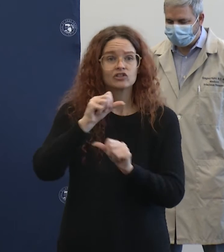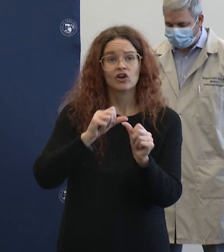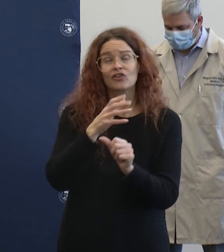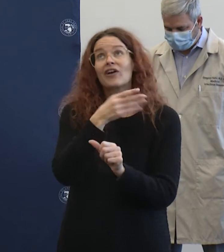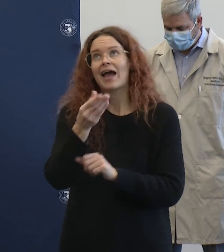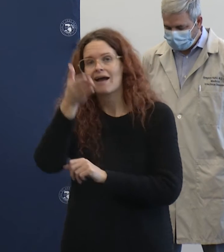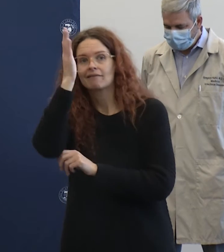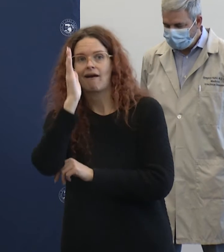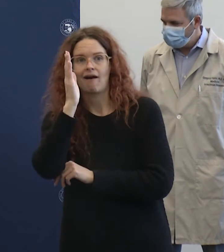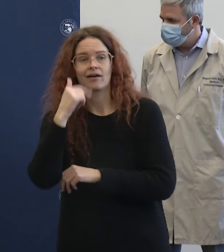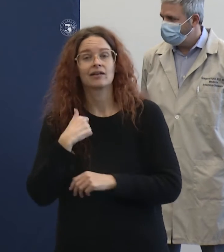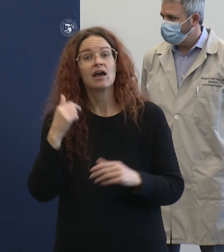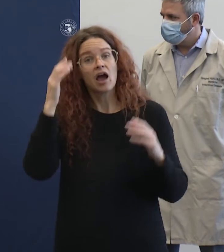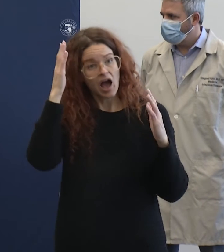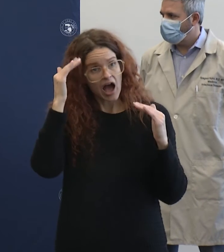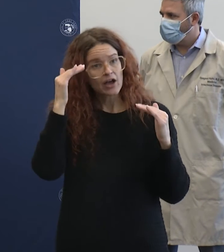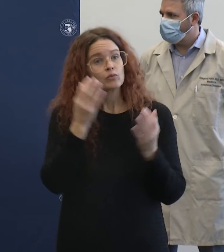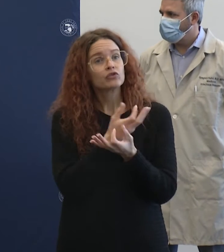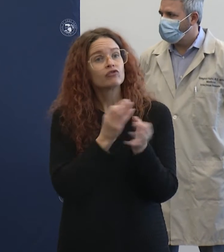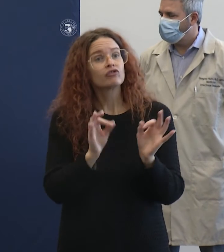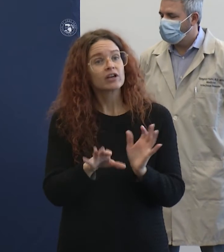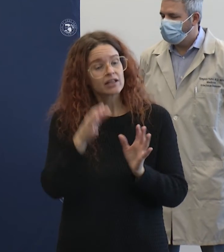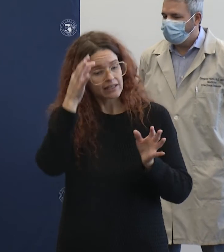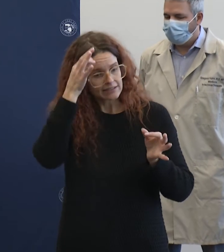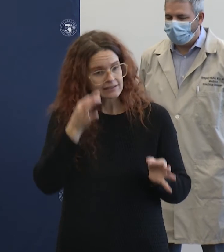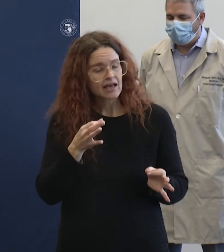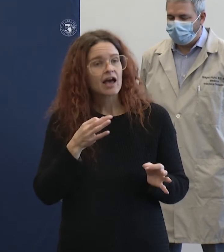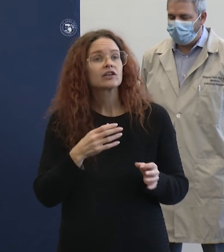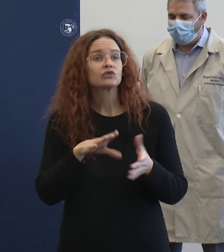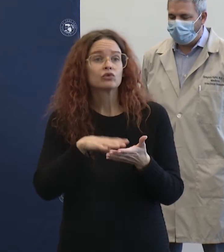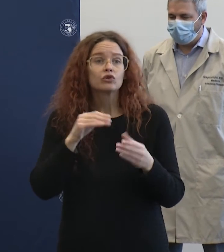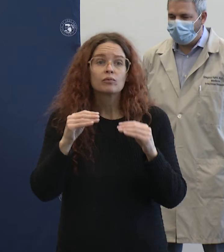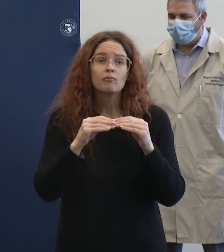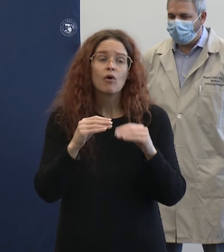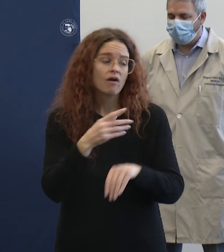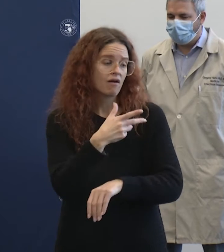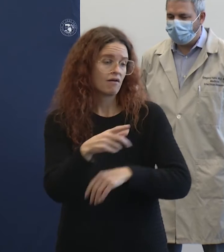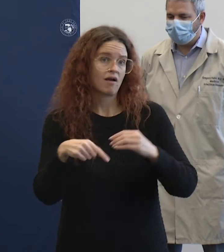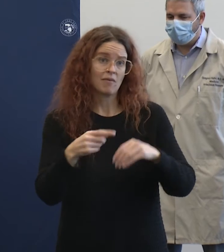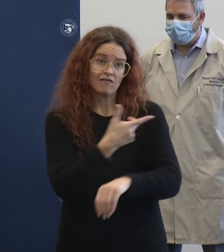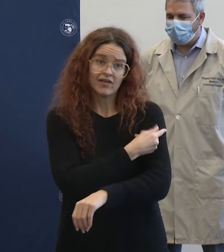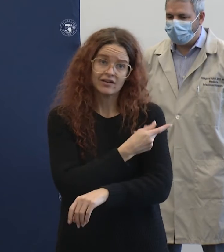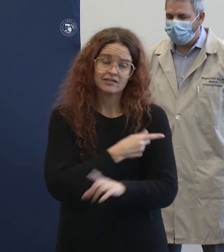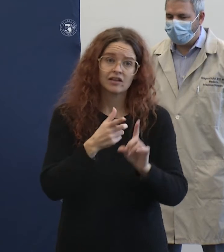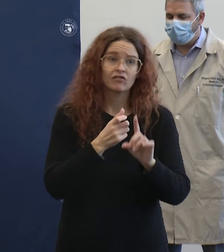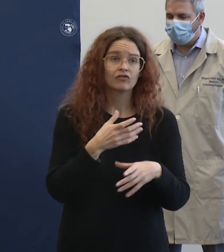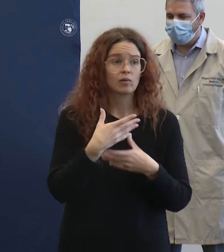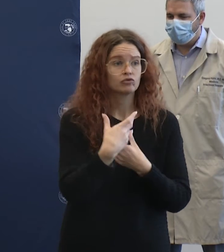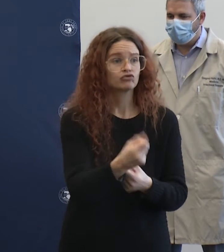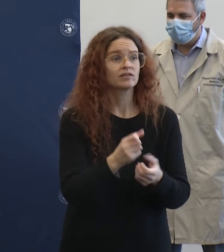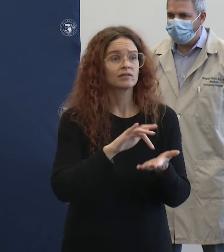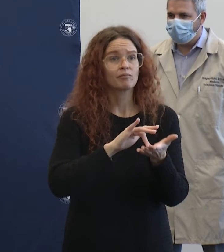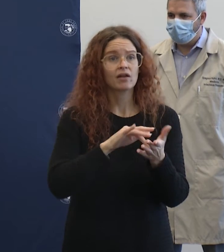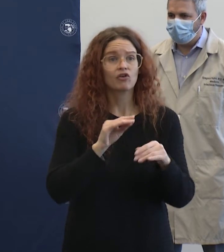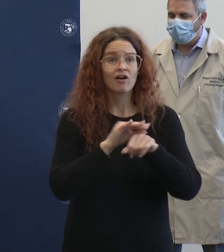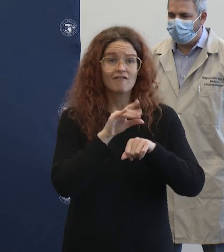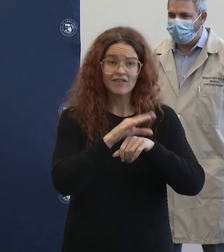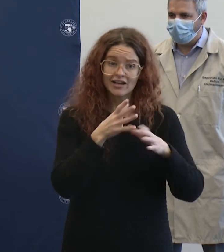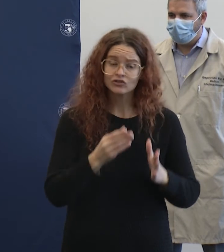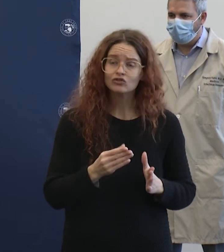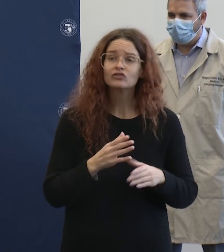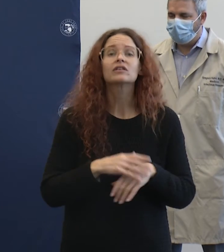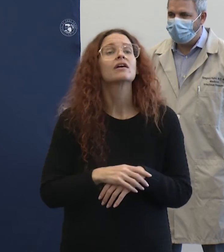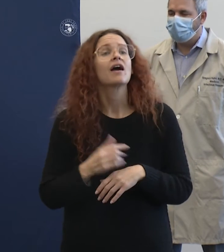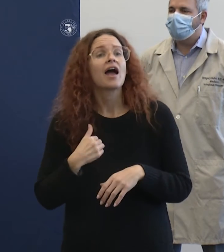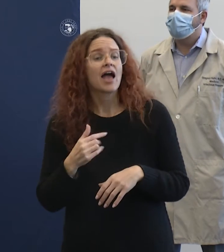God. I hope you choose freely to learn more about the vaccine from trusted medical advisors and practitioners. I also hope